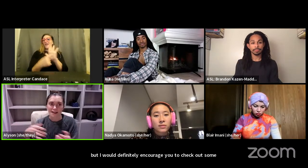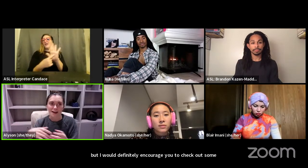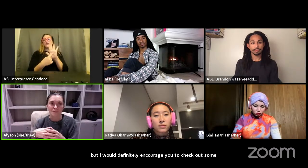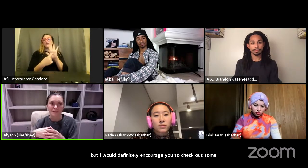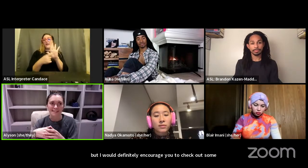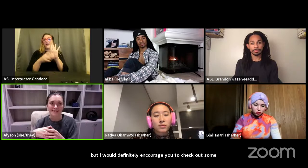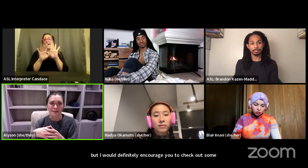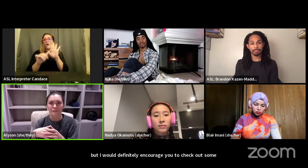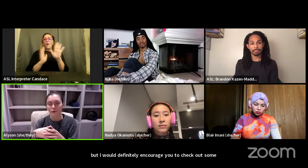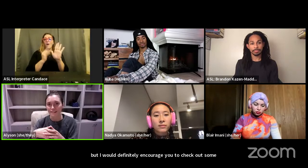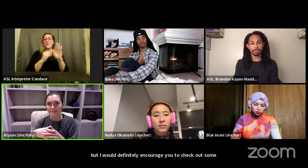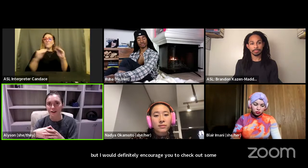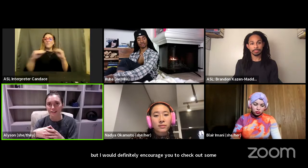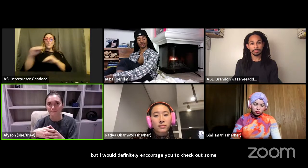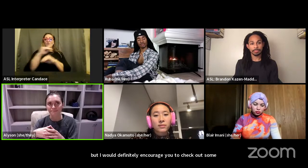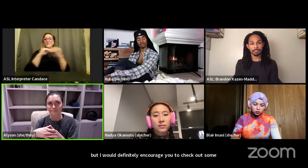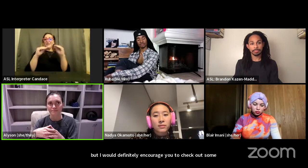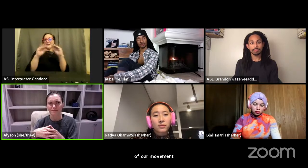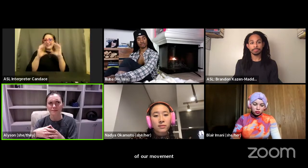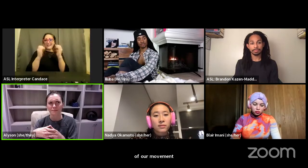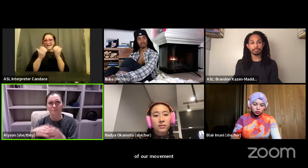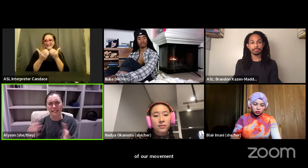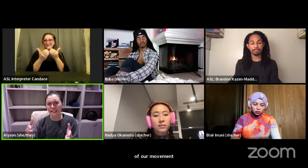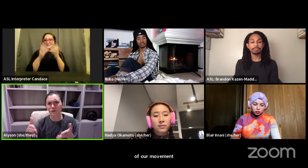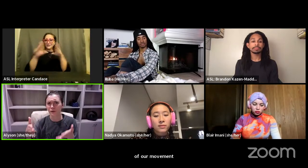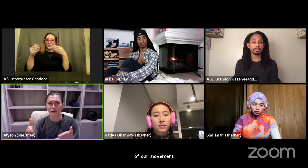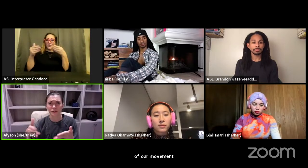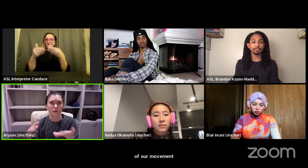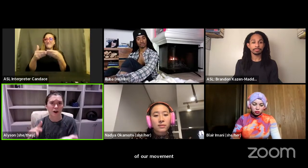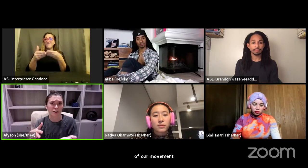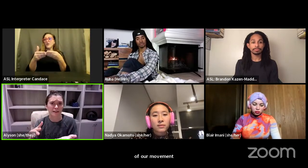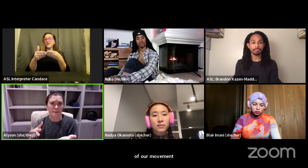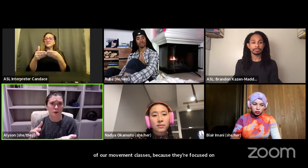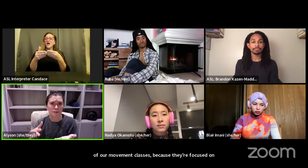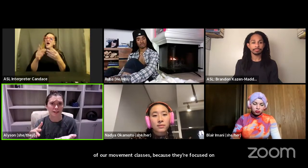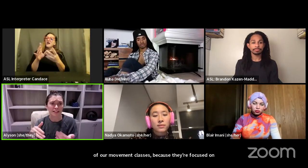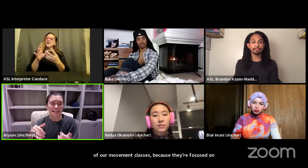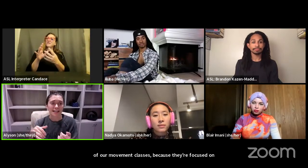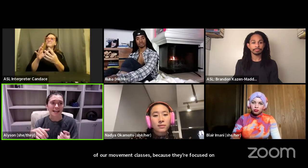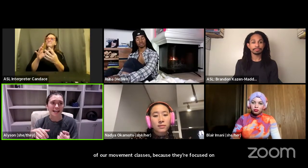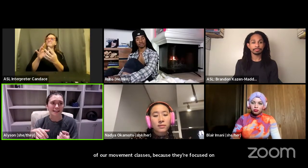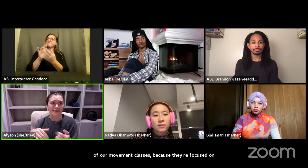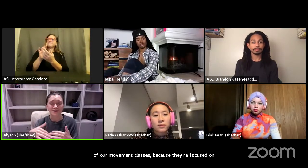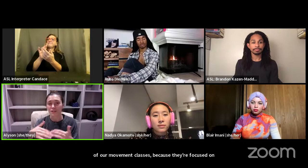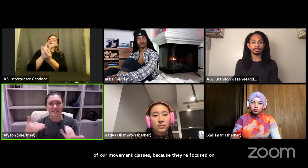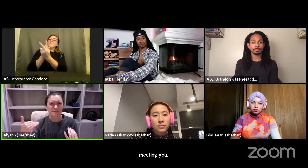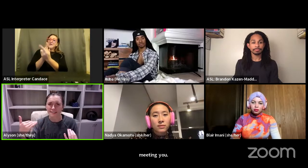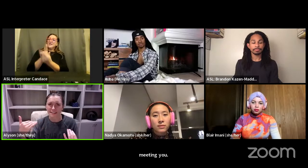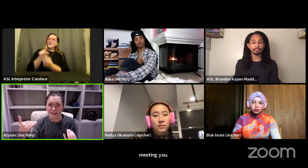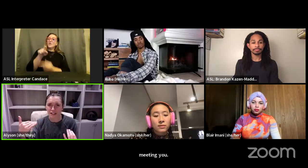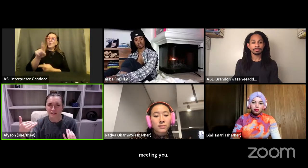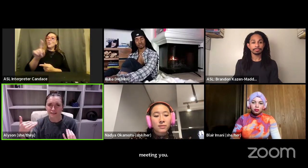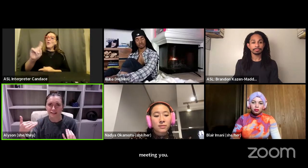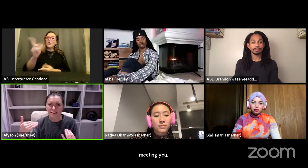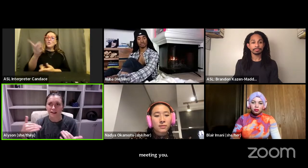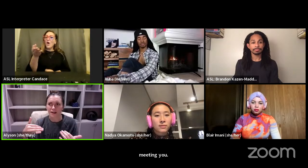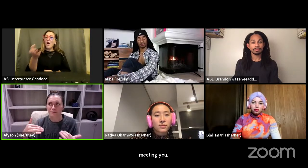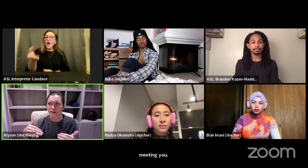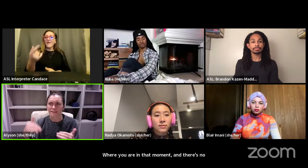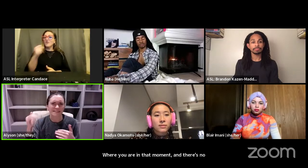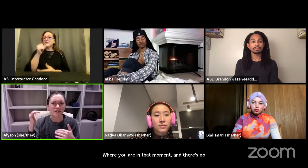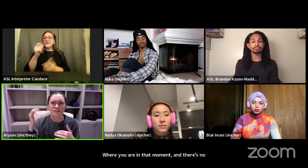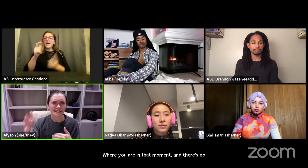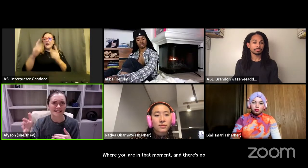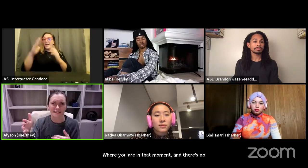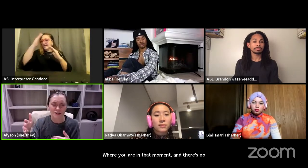classes because they're focused on meeting you where you are in that moment, and there's no expectation